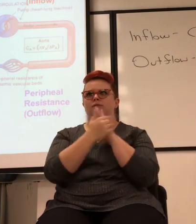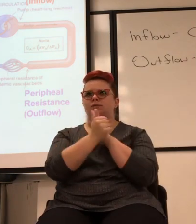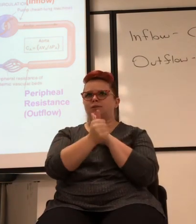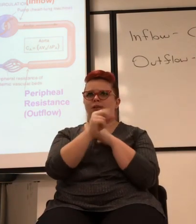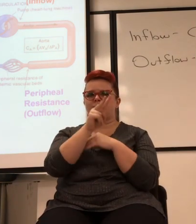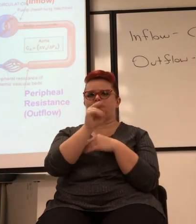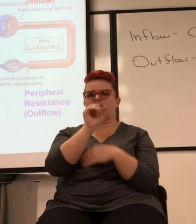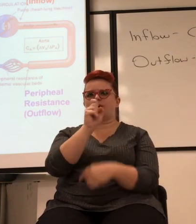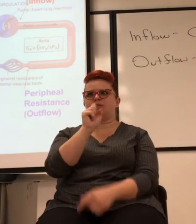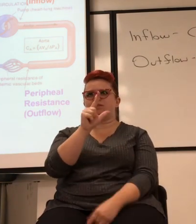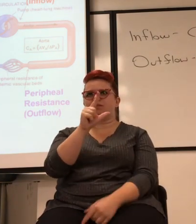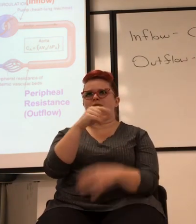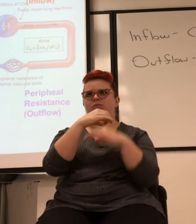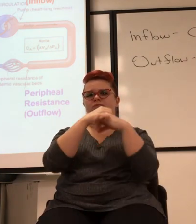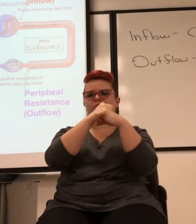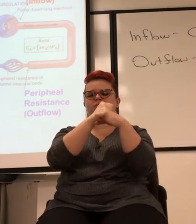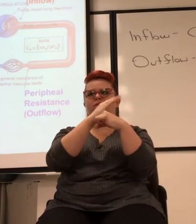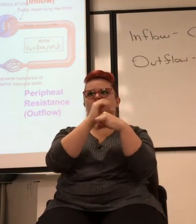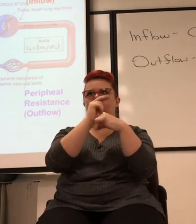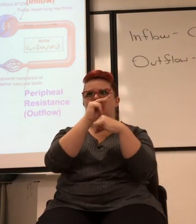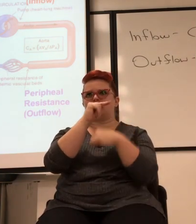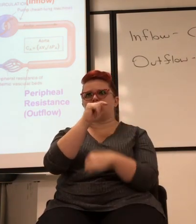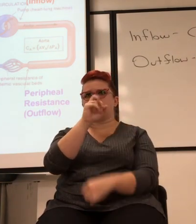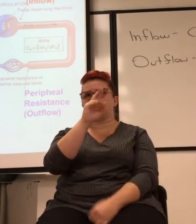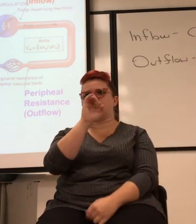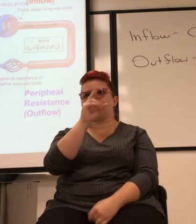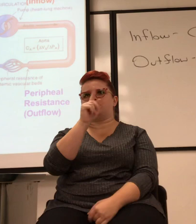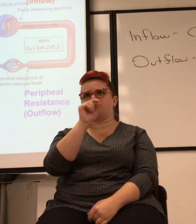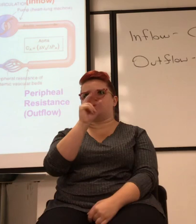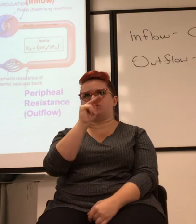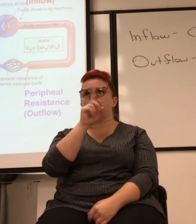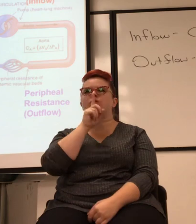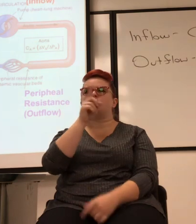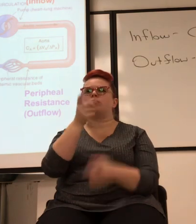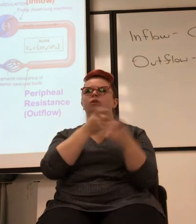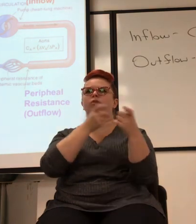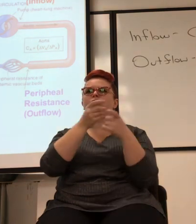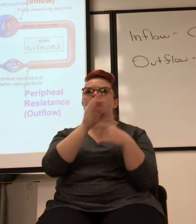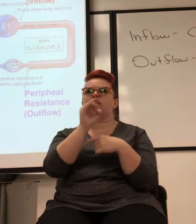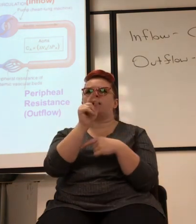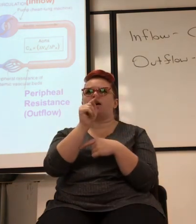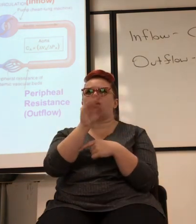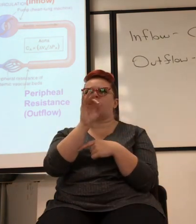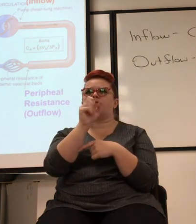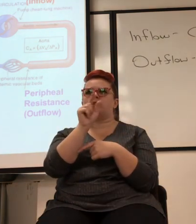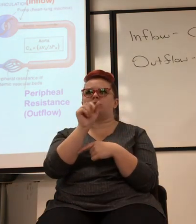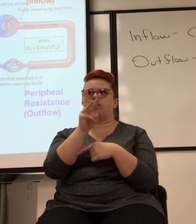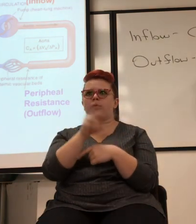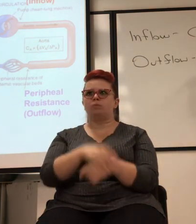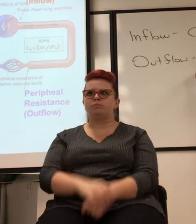the control of peripheral resistance, the outflow. They control it.